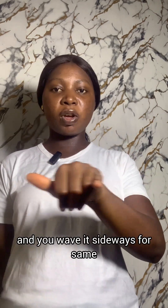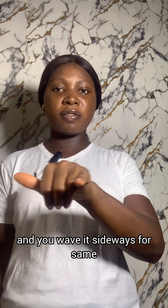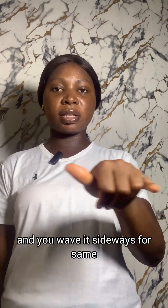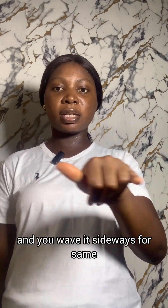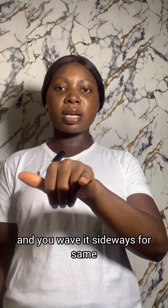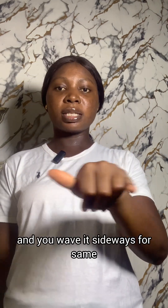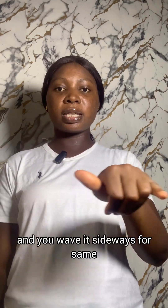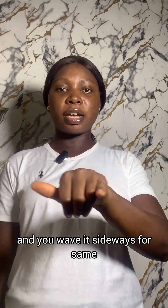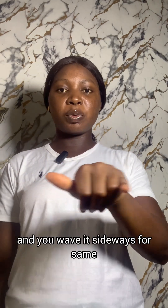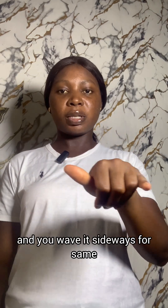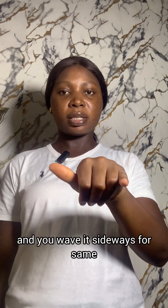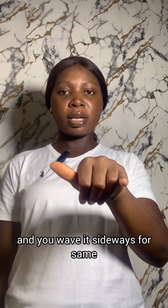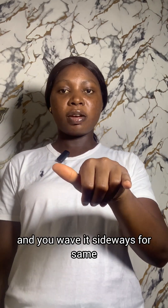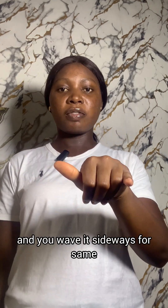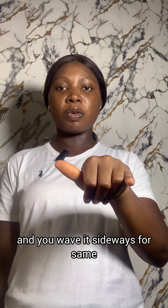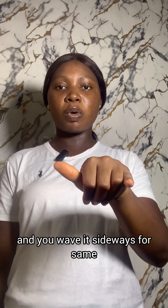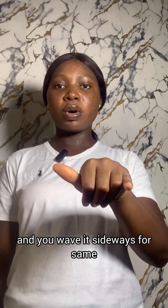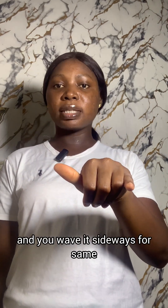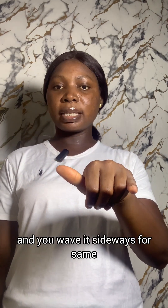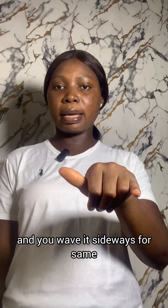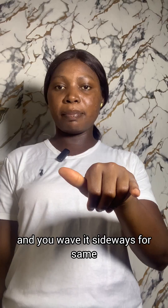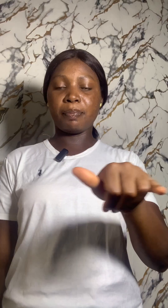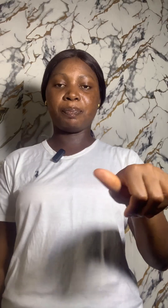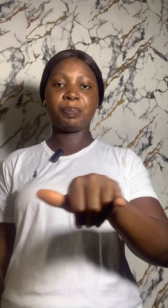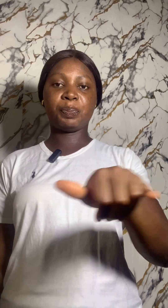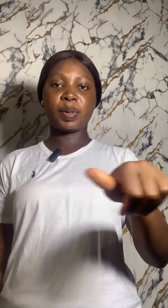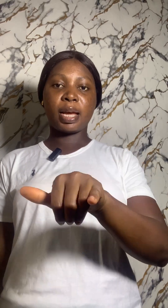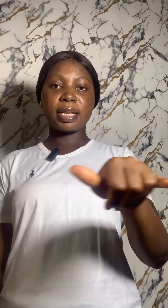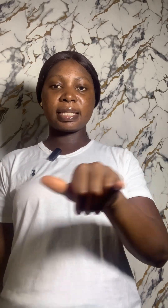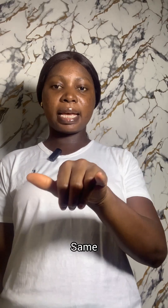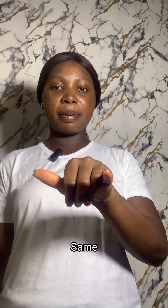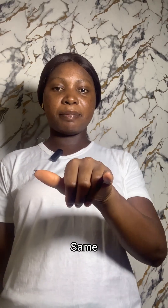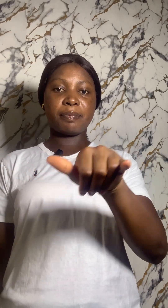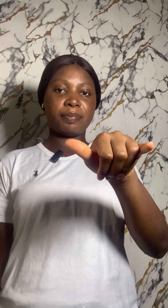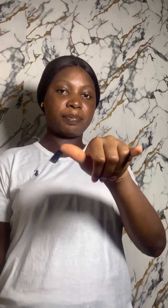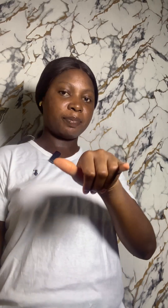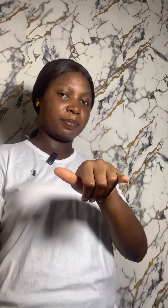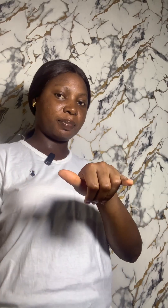it sideways for same, same,